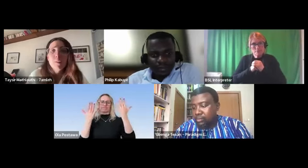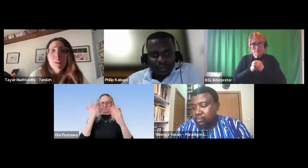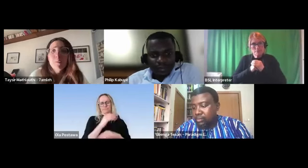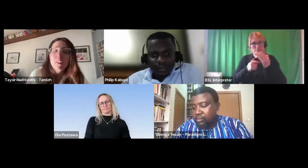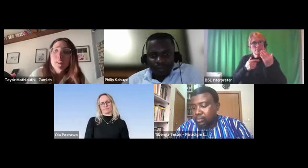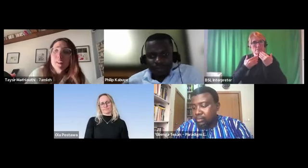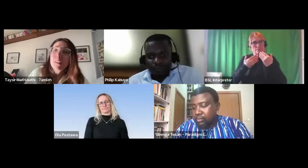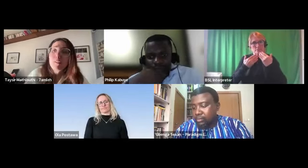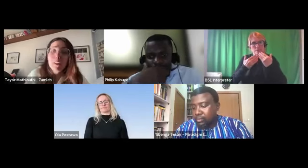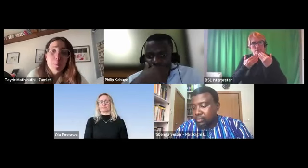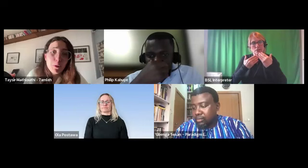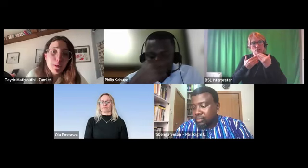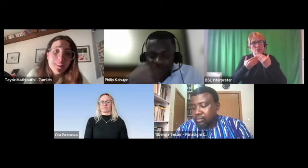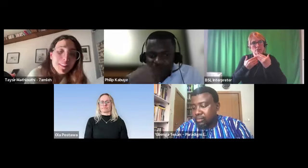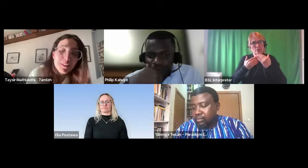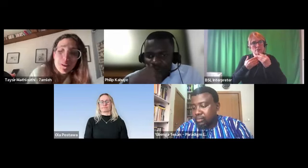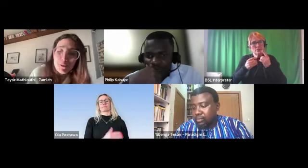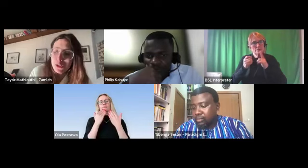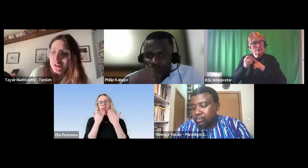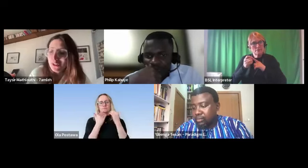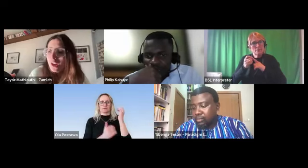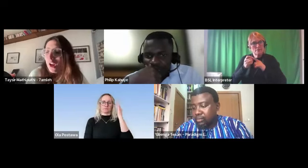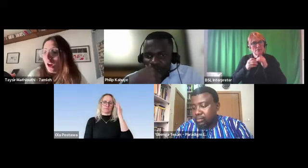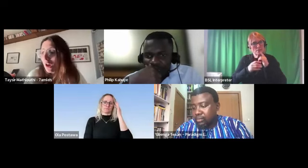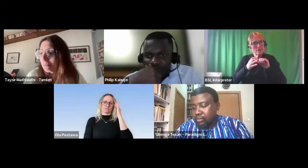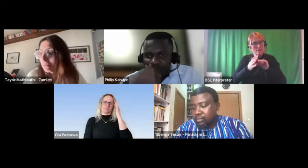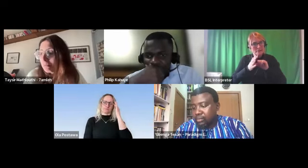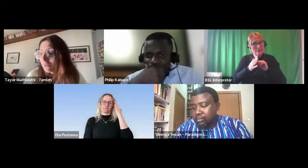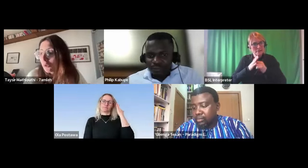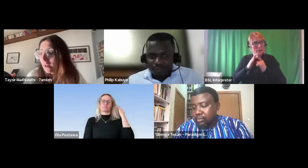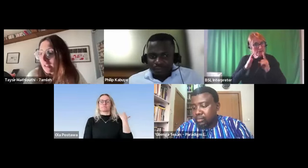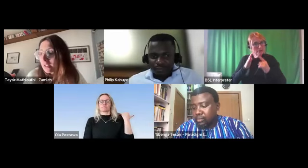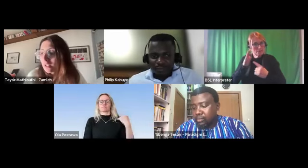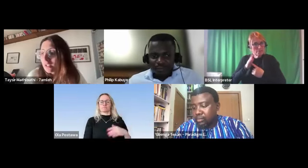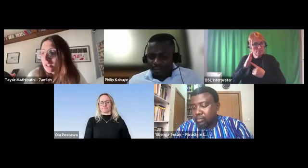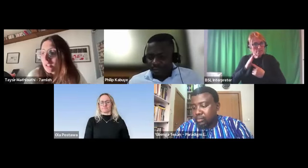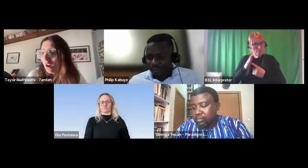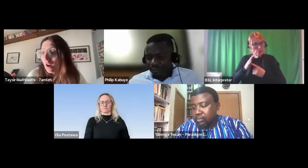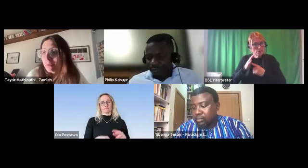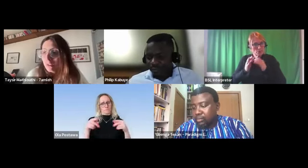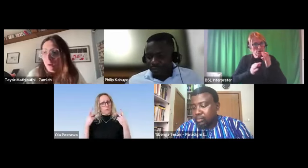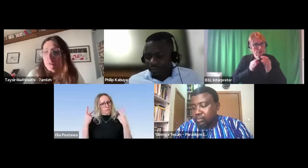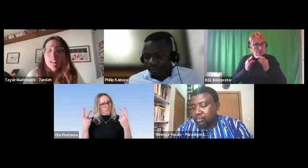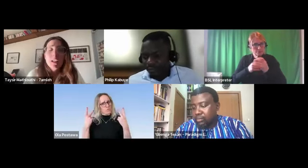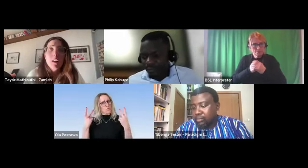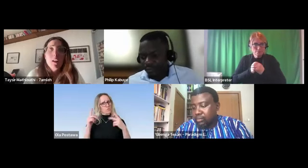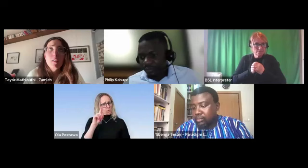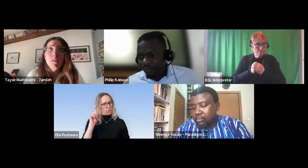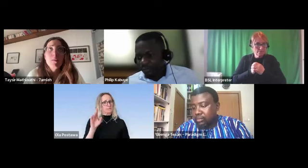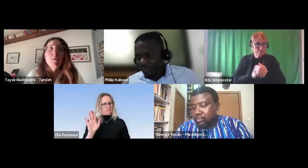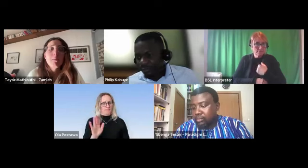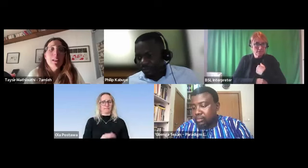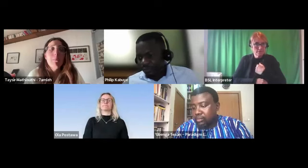Thank you, Philip, for this very important and difficult question. To be honest, it's, I mean,